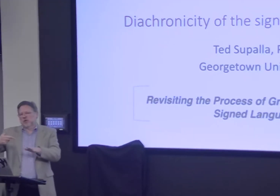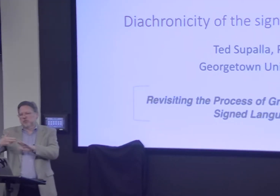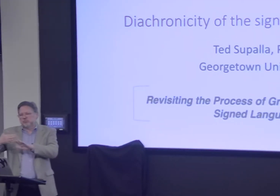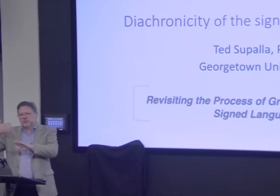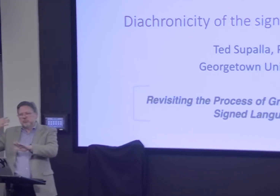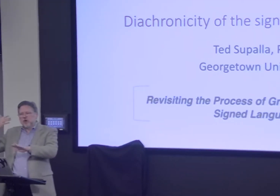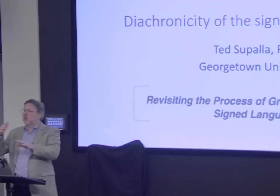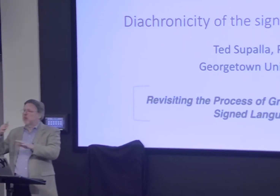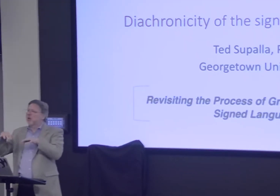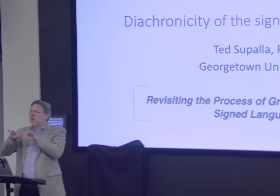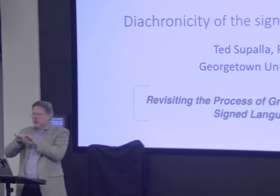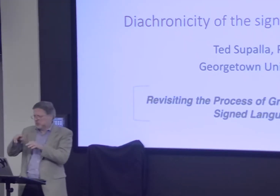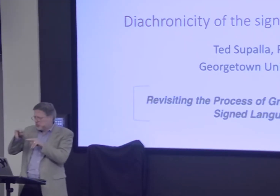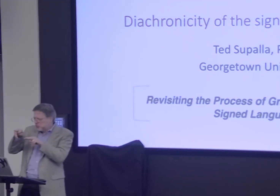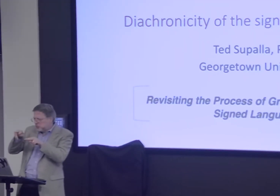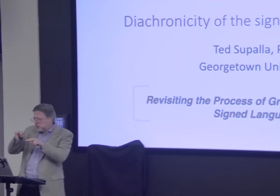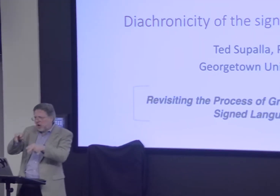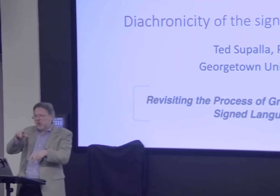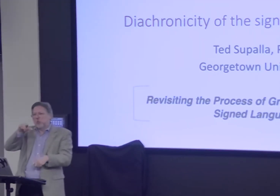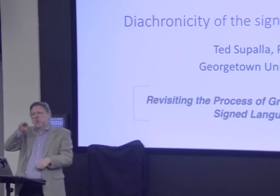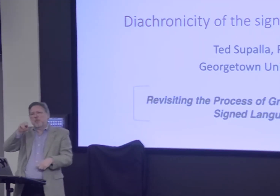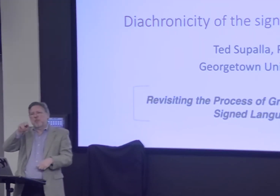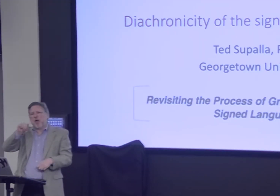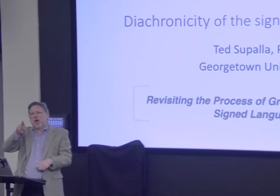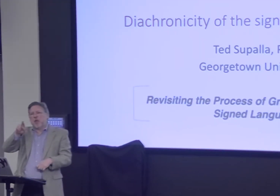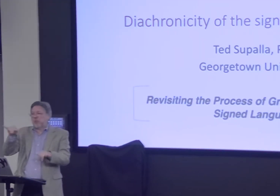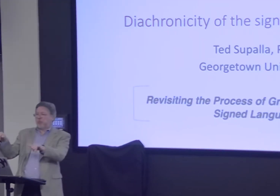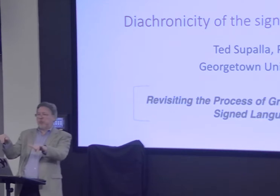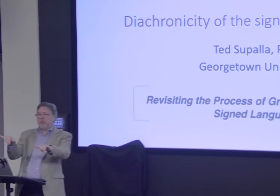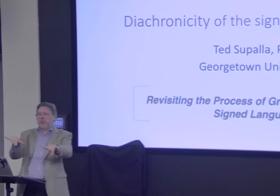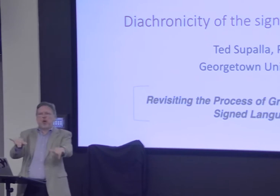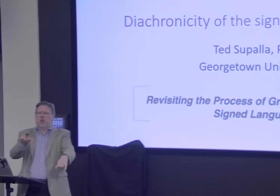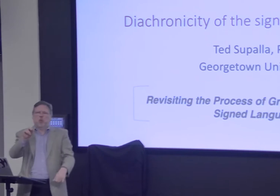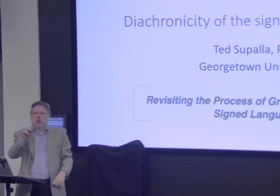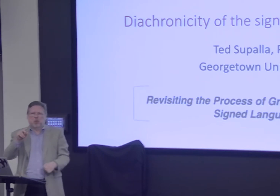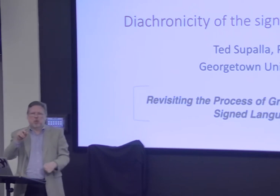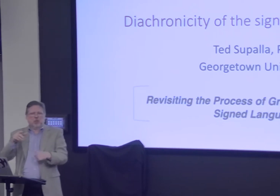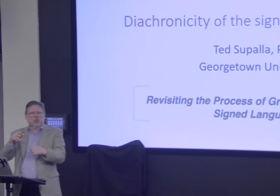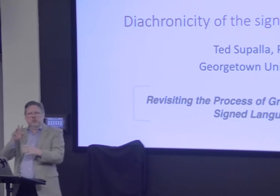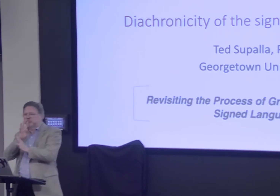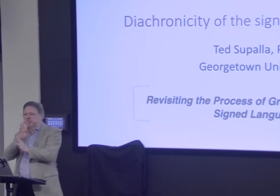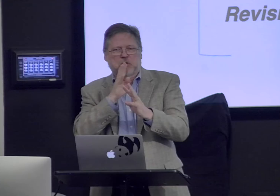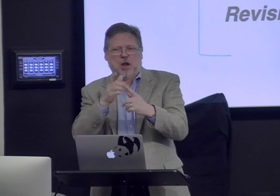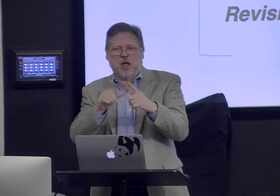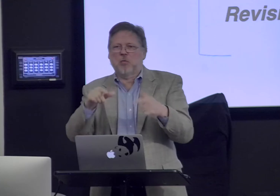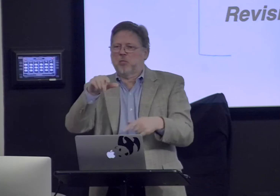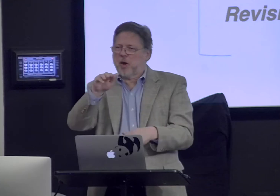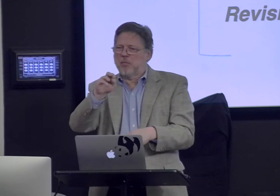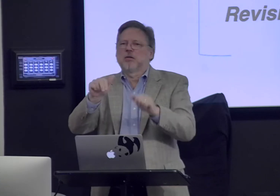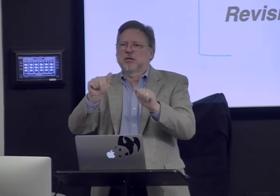grammaticalization in signed languages by looking at language over time. Grammar has not stayed the